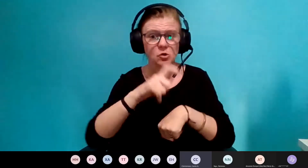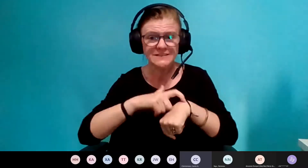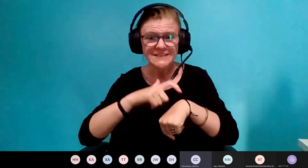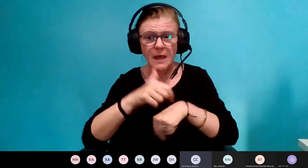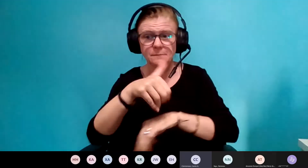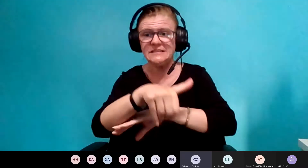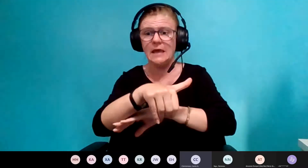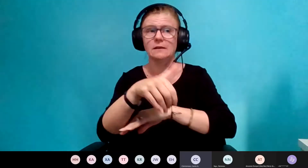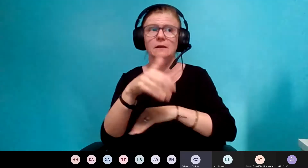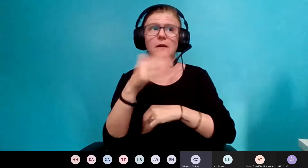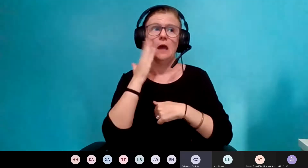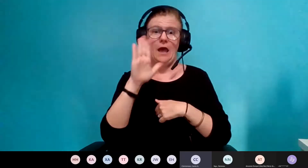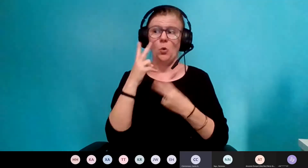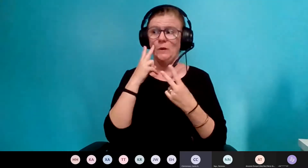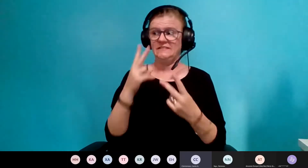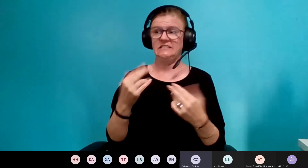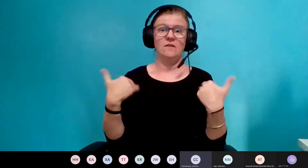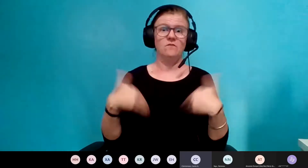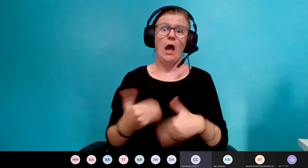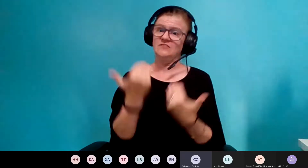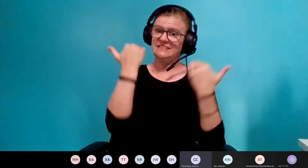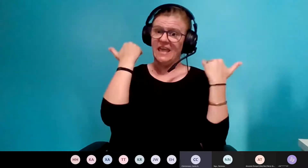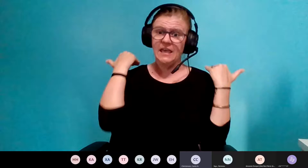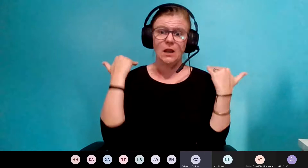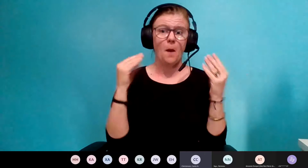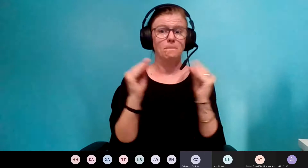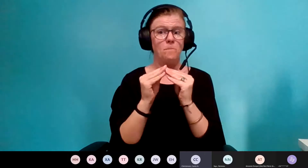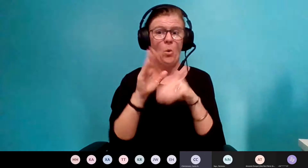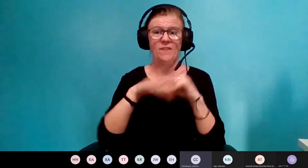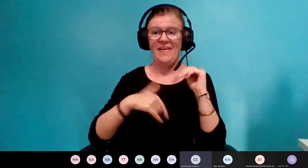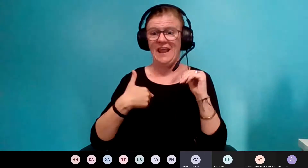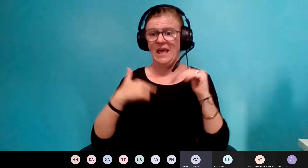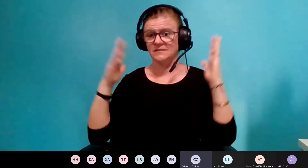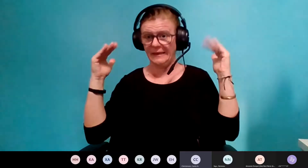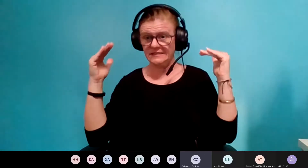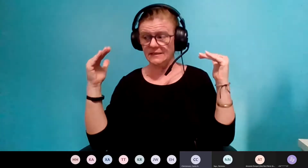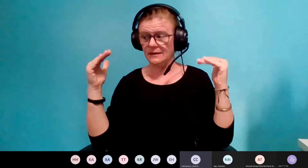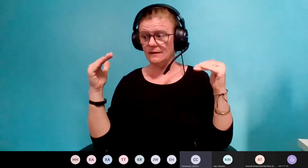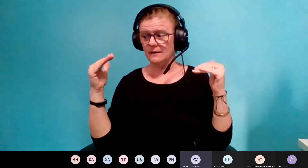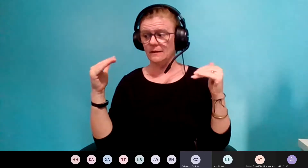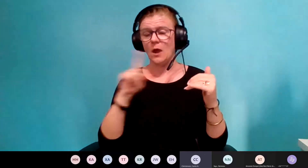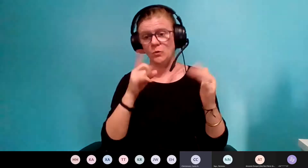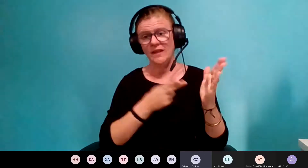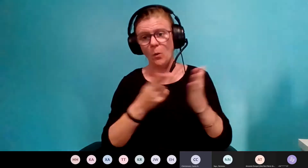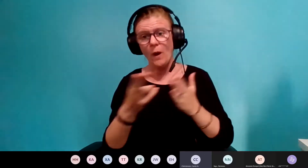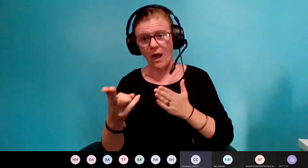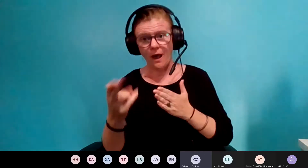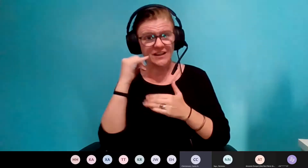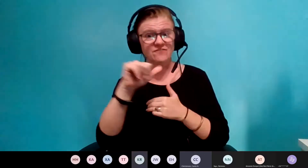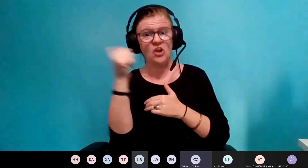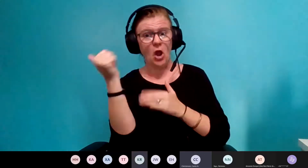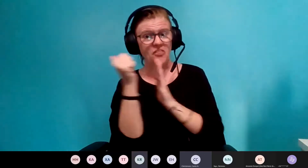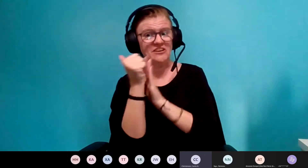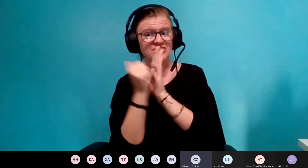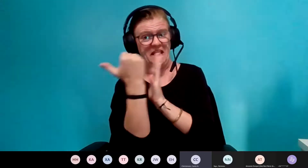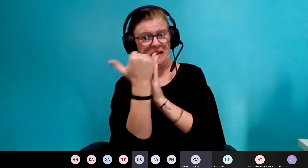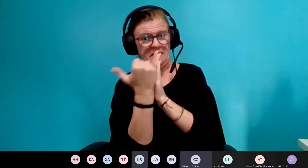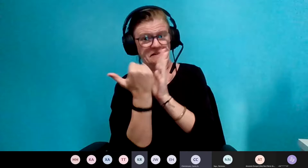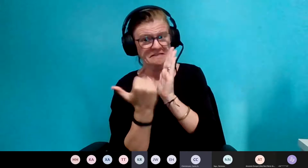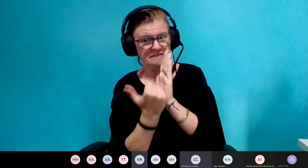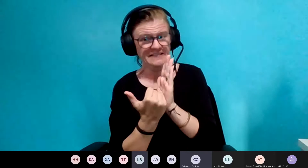tonight. I know I've taken up longer than I anticipated, and just want to honor if you have other things on your agenda.